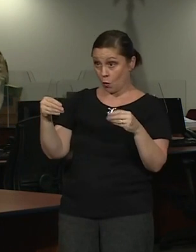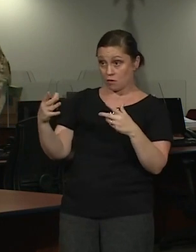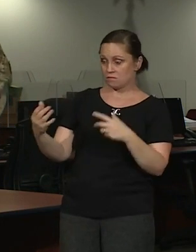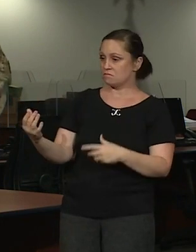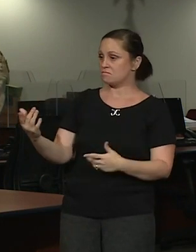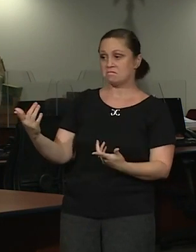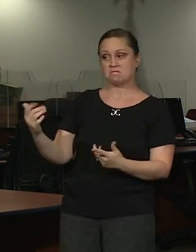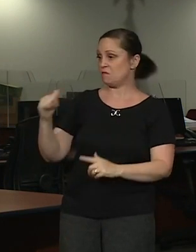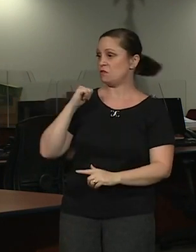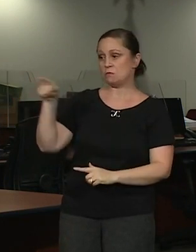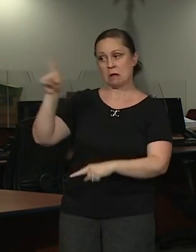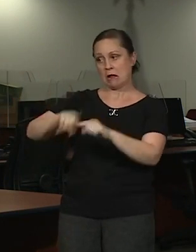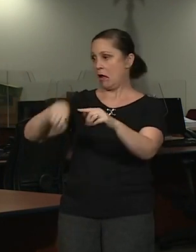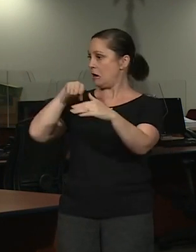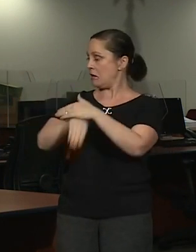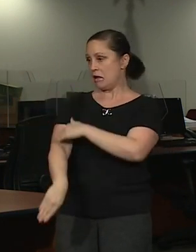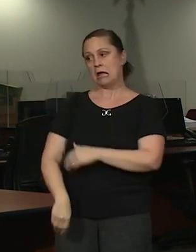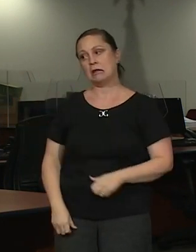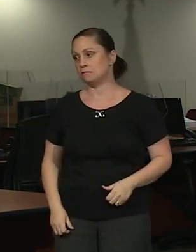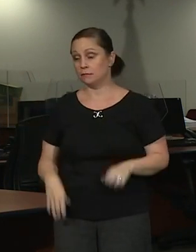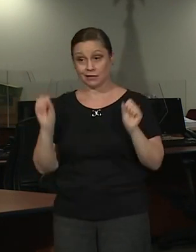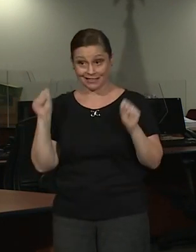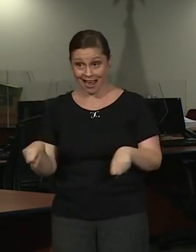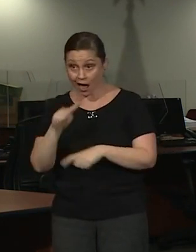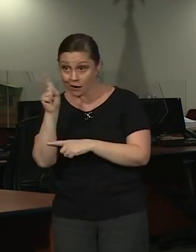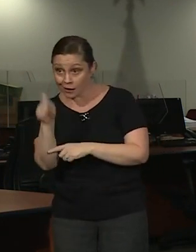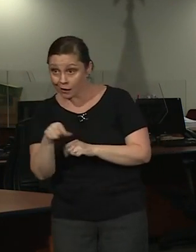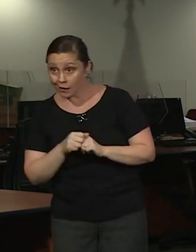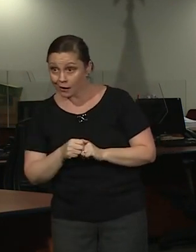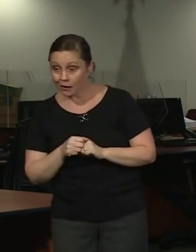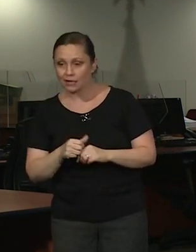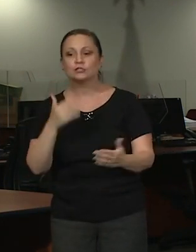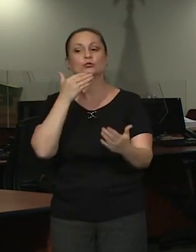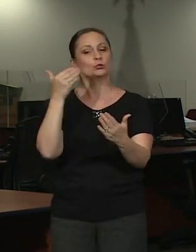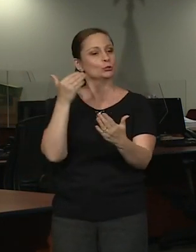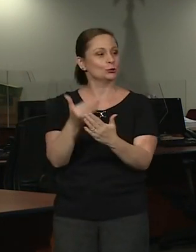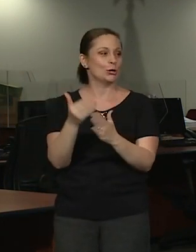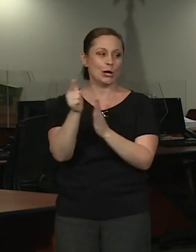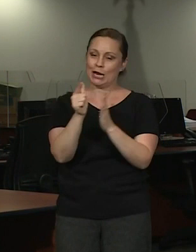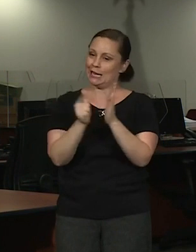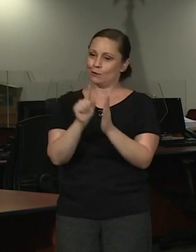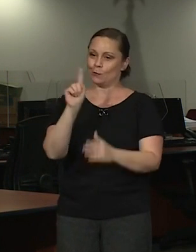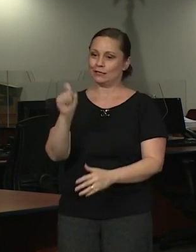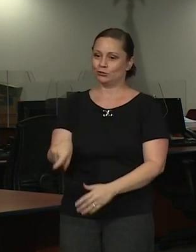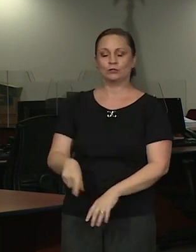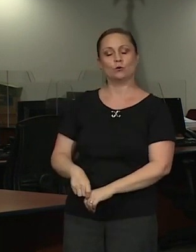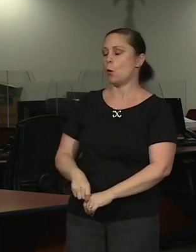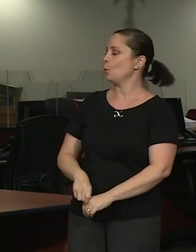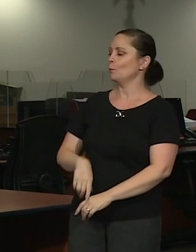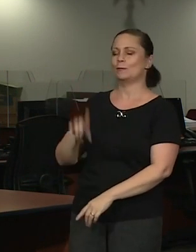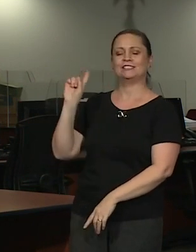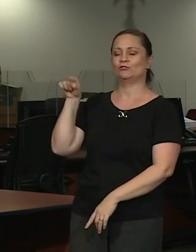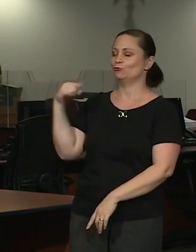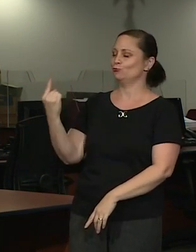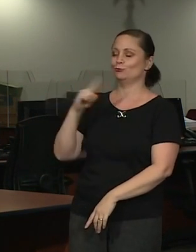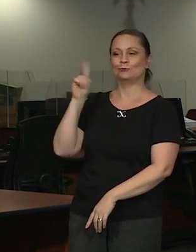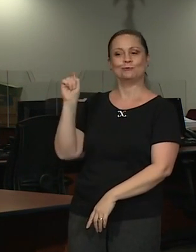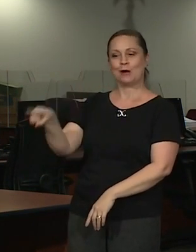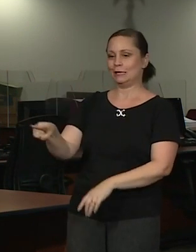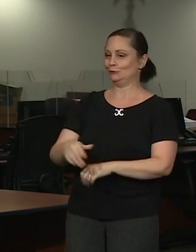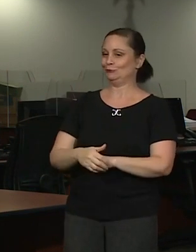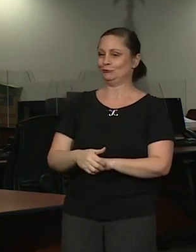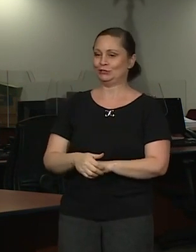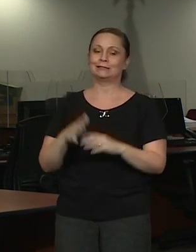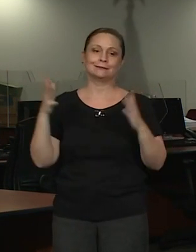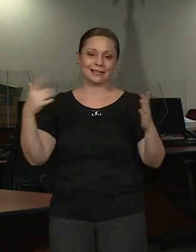to wear a mask? John, look, that's a good legal question right there. It's just a question, Governor. Yes, it's a legal question. It requires a little bit